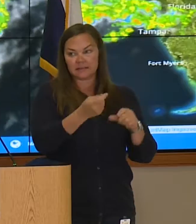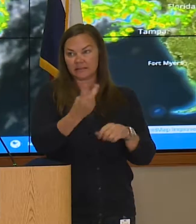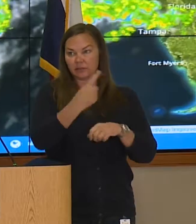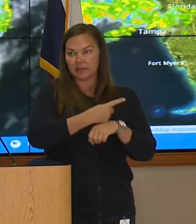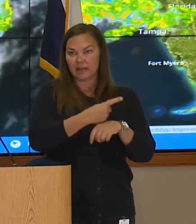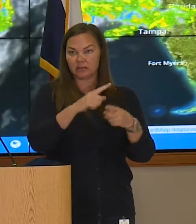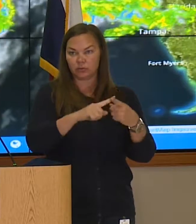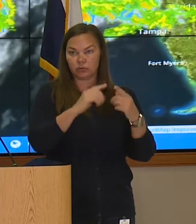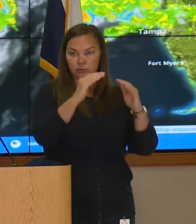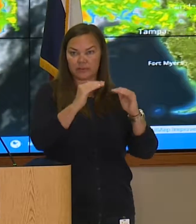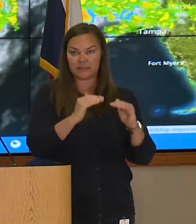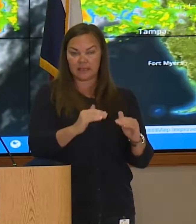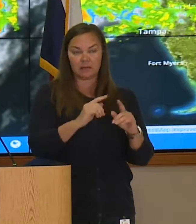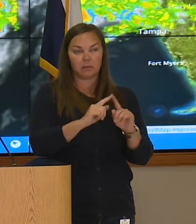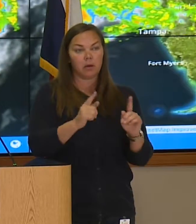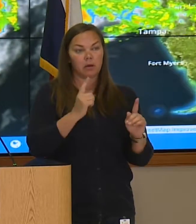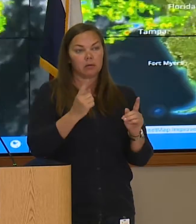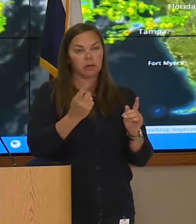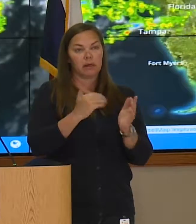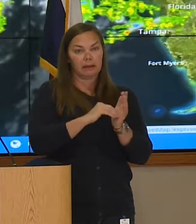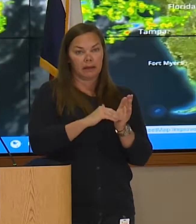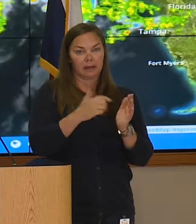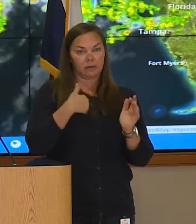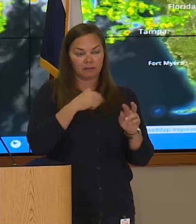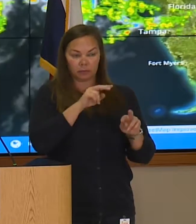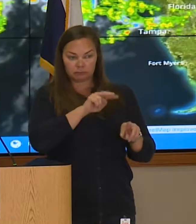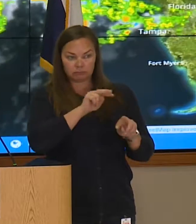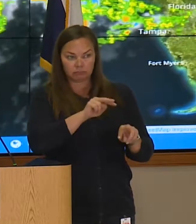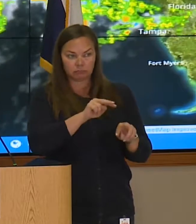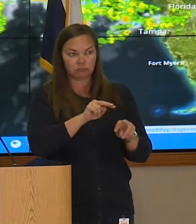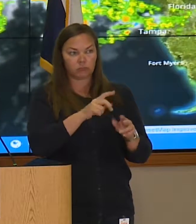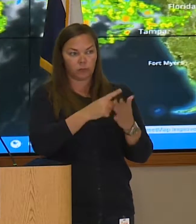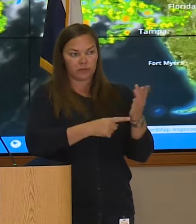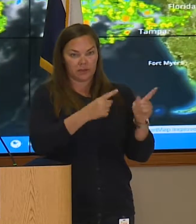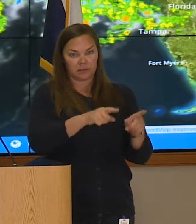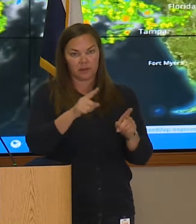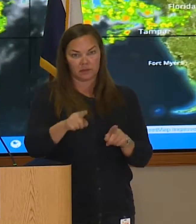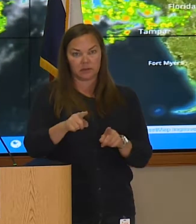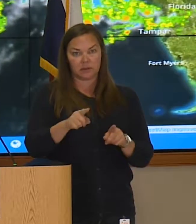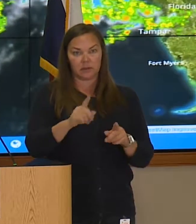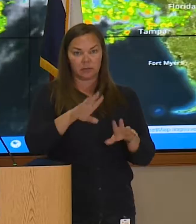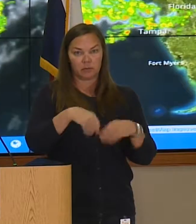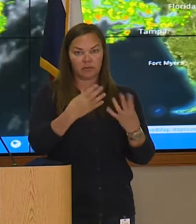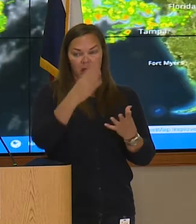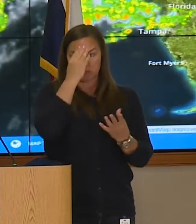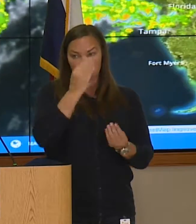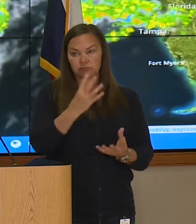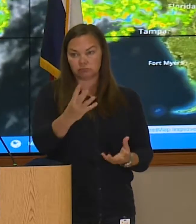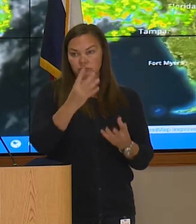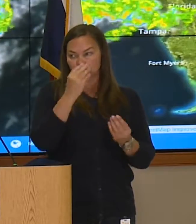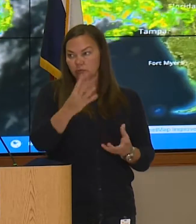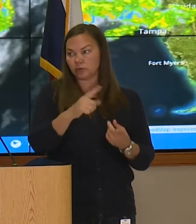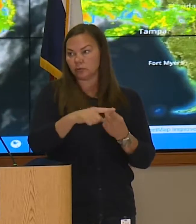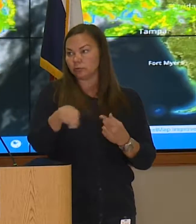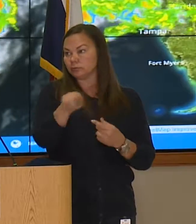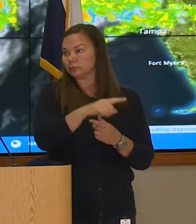to recede. But again, we'll have to monitor those conditions and provide updated reports.